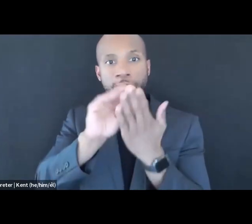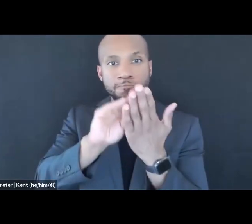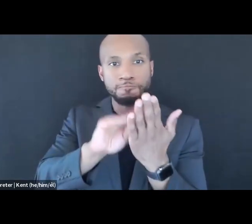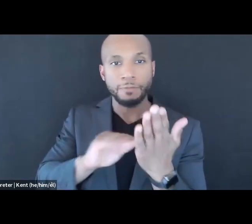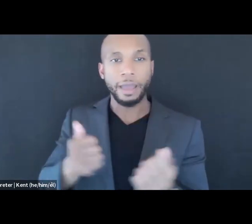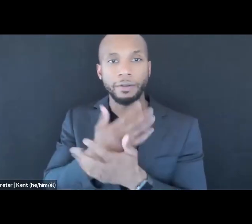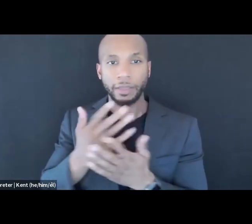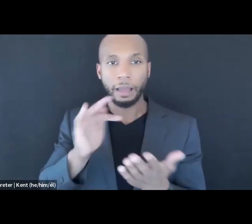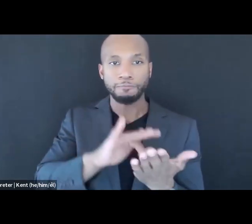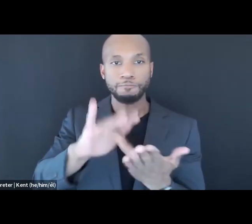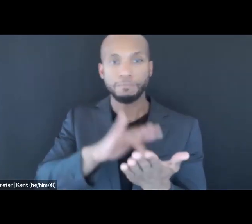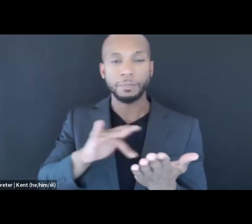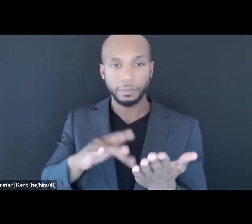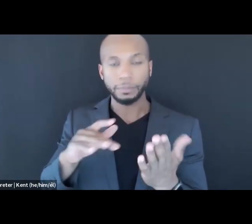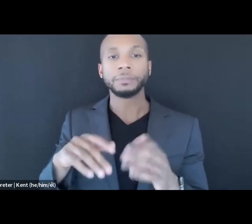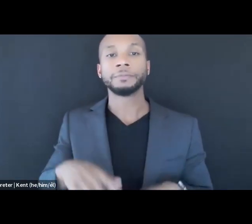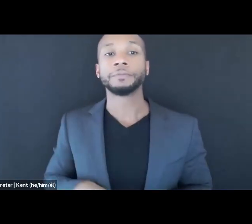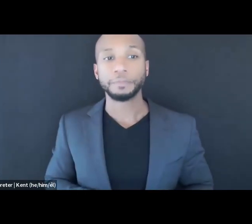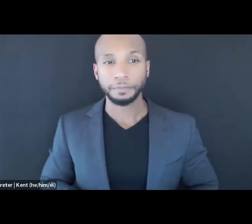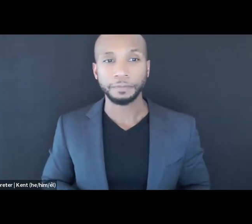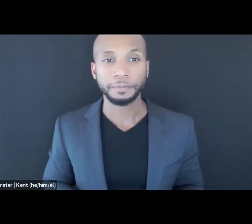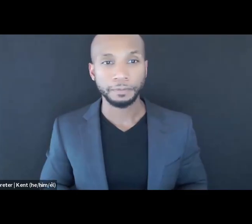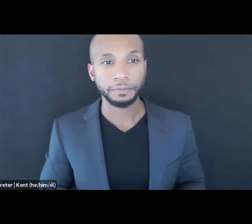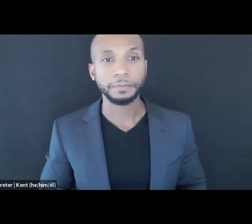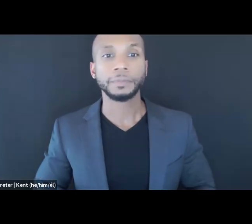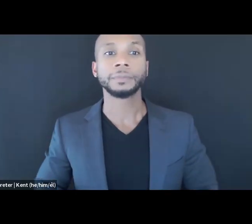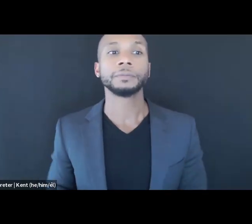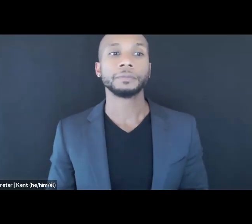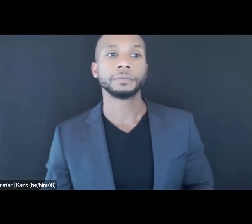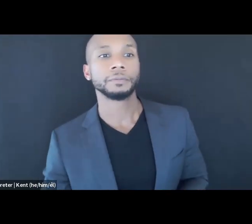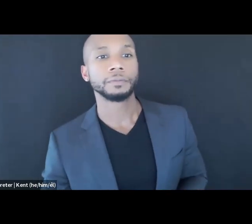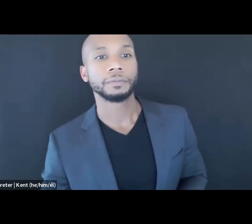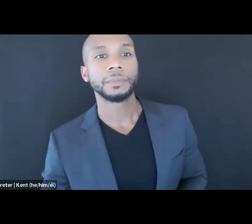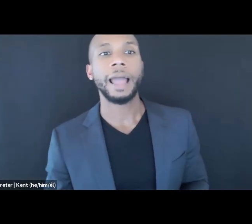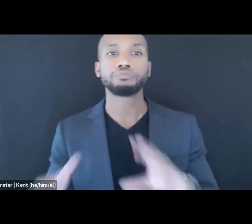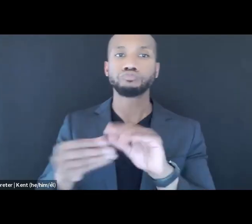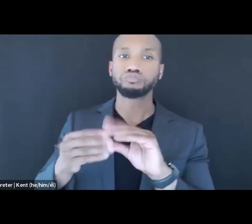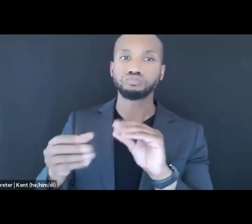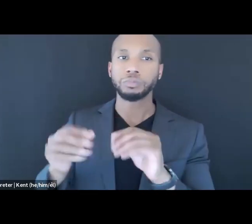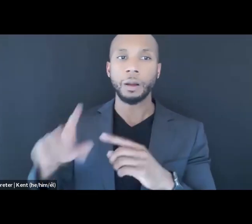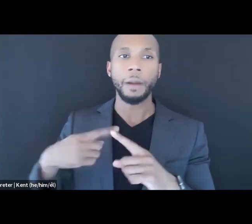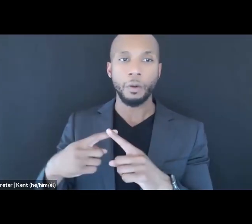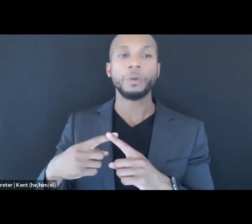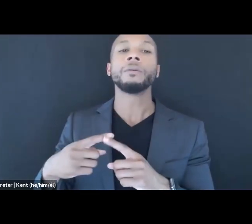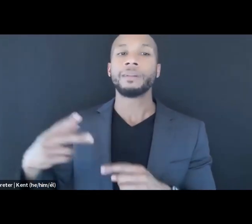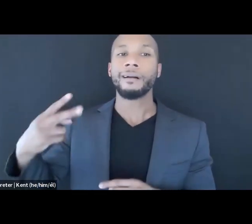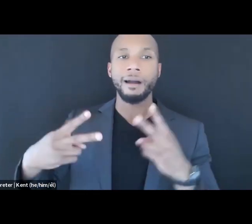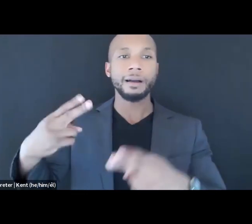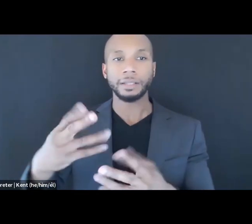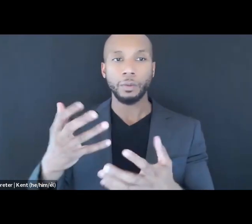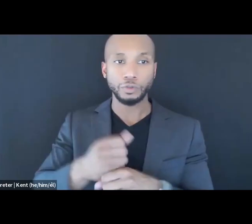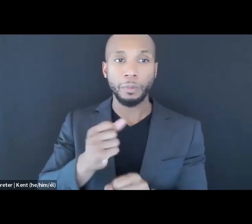spelled out. I lit into him about the cuts he wanted to make. And to